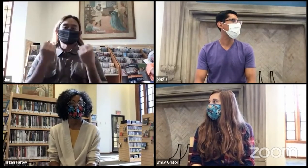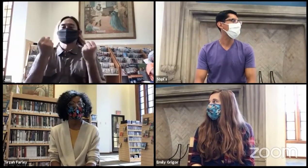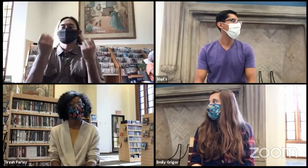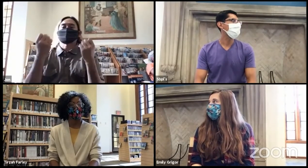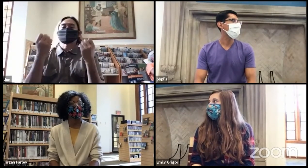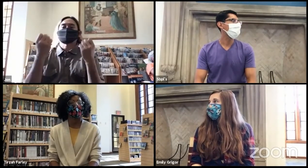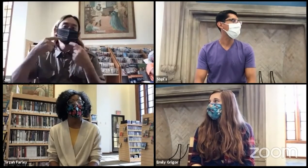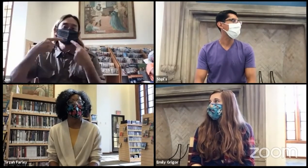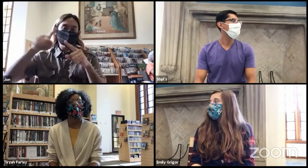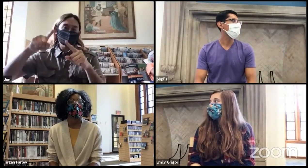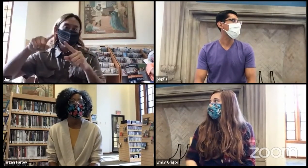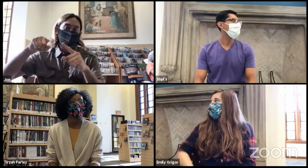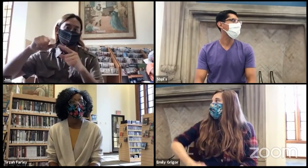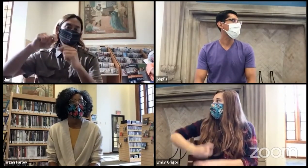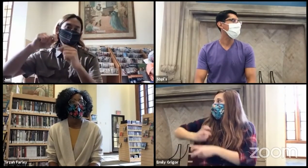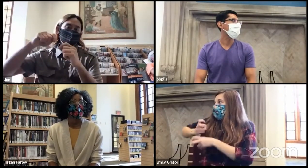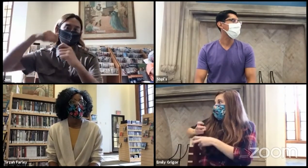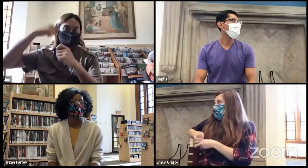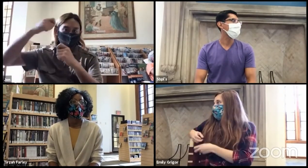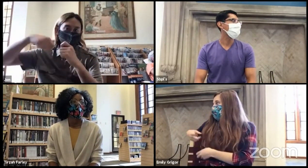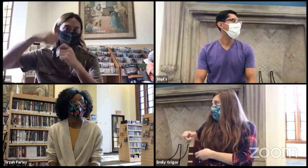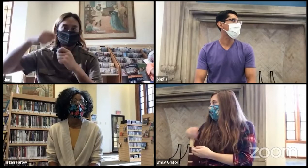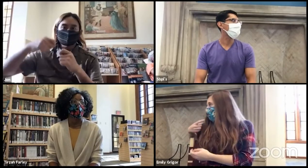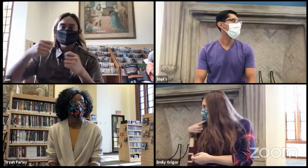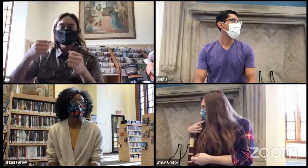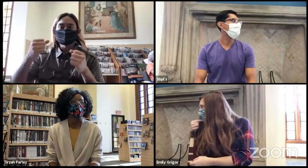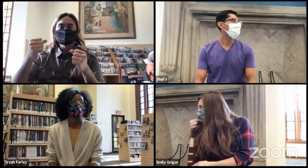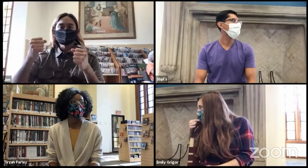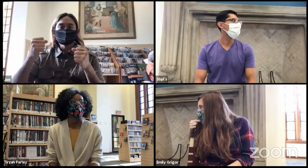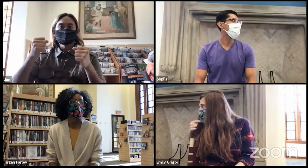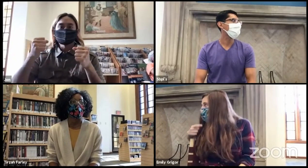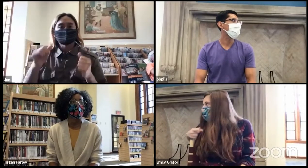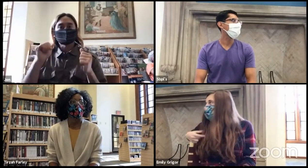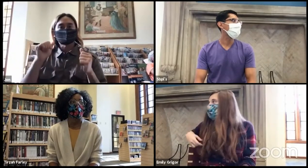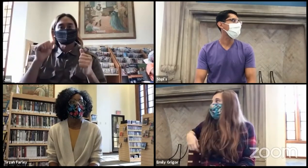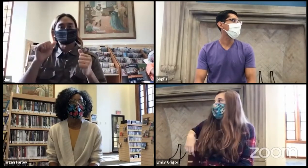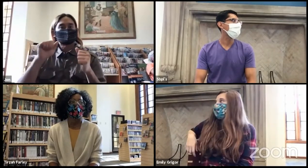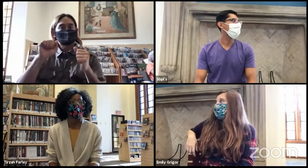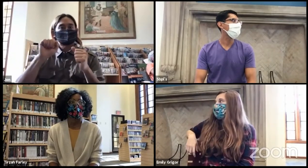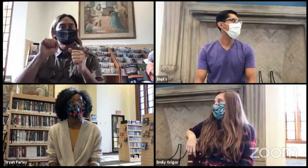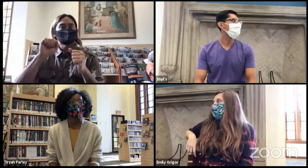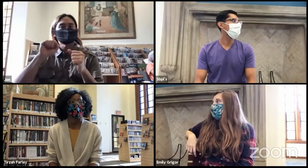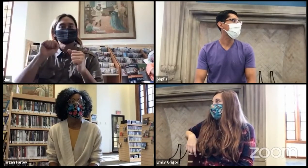And for a short time, I did use my voice. I used total communication.